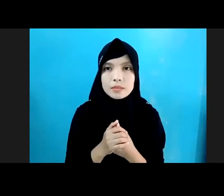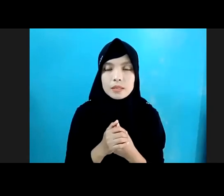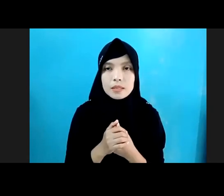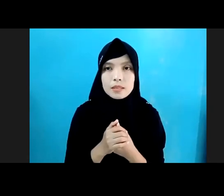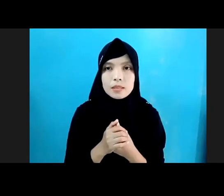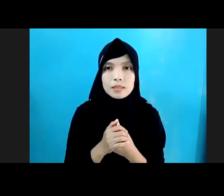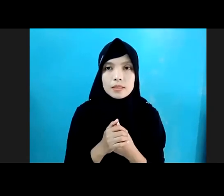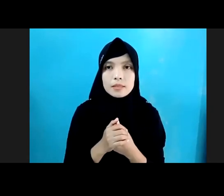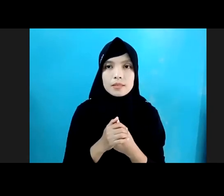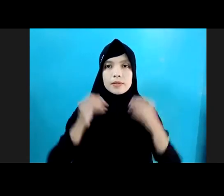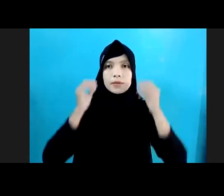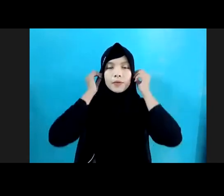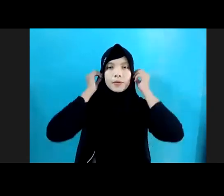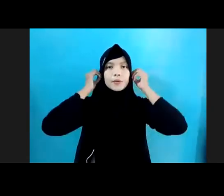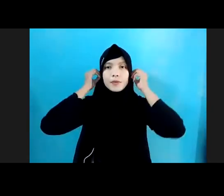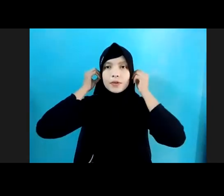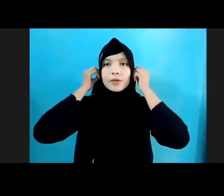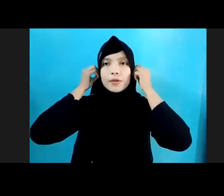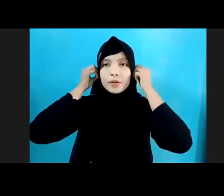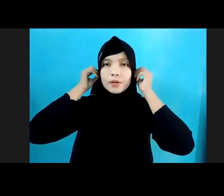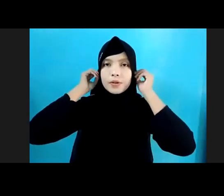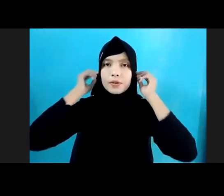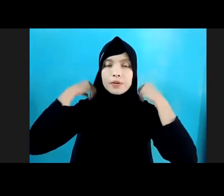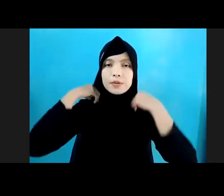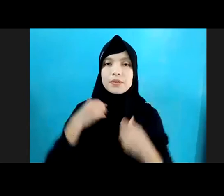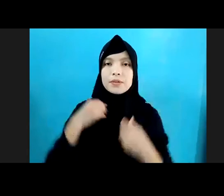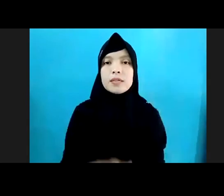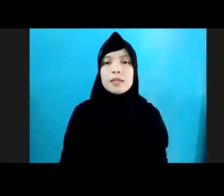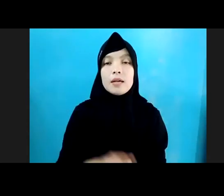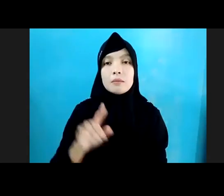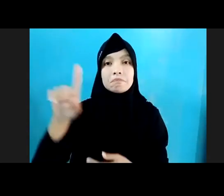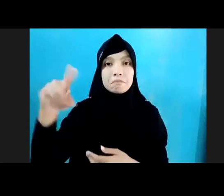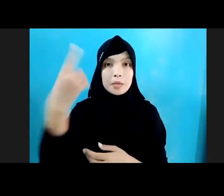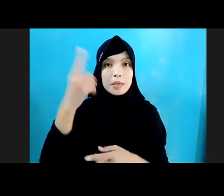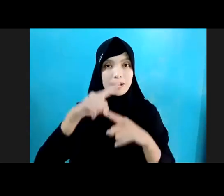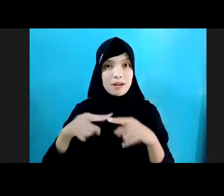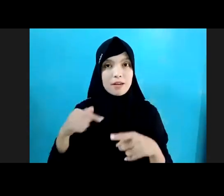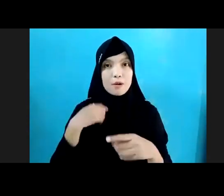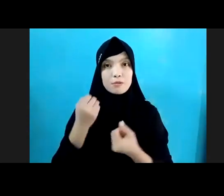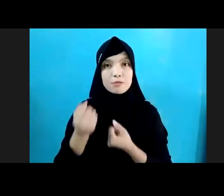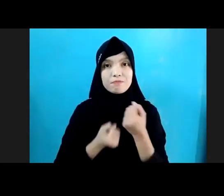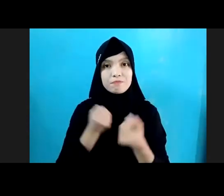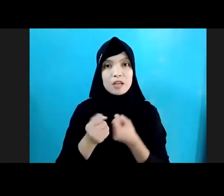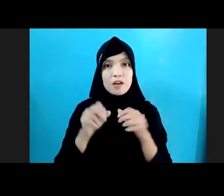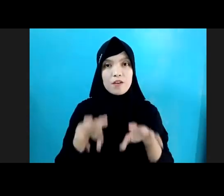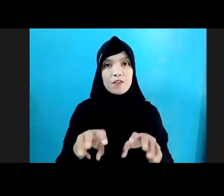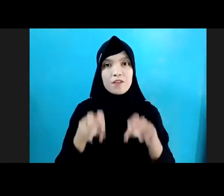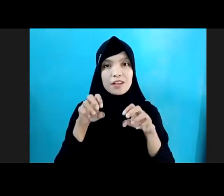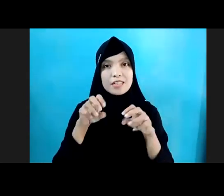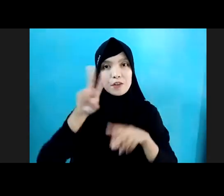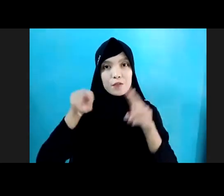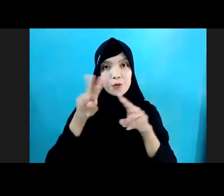I think This Is The First Time I've Done A Virtual Conference So Well Done To Save The Children For Organising This